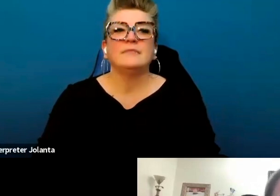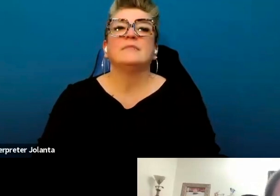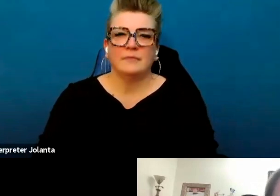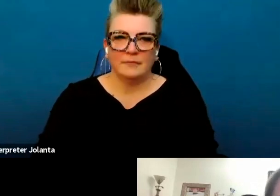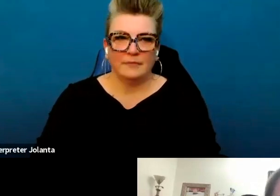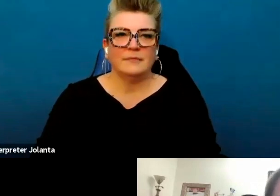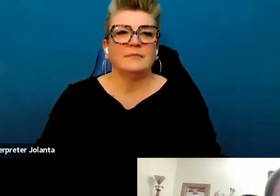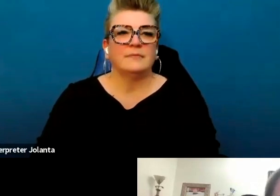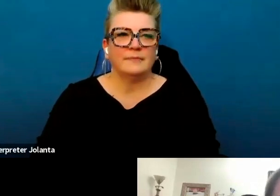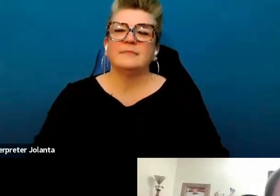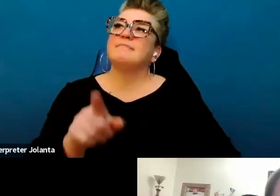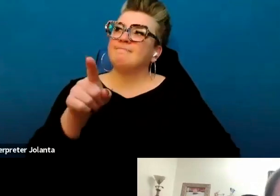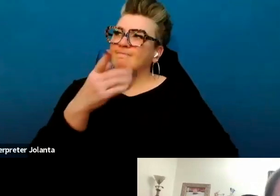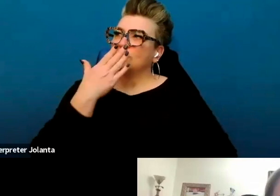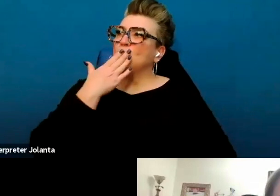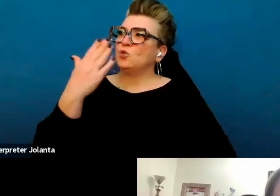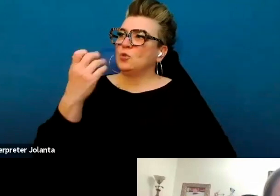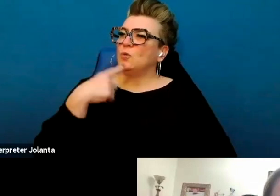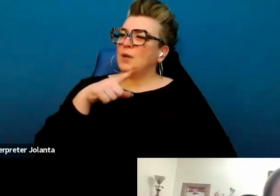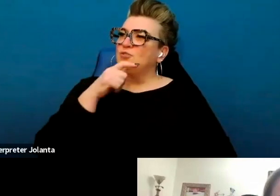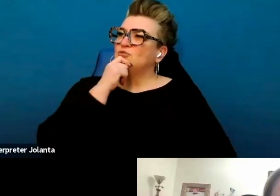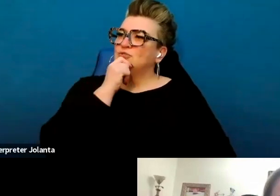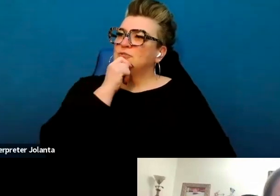Yeah, that's a good question.